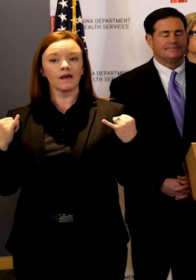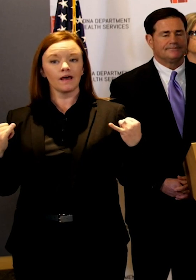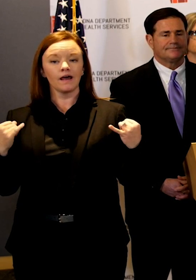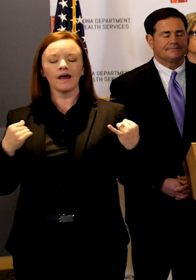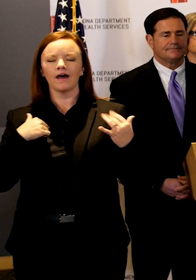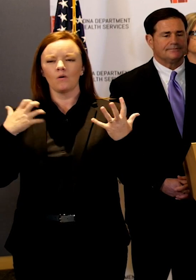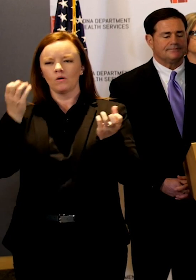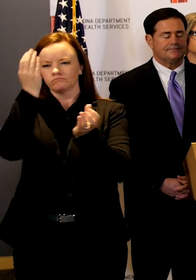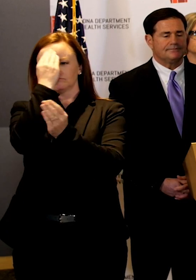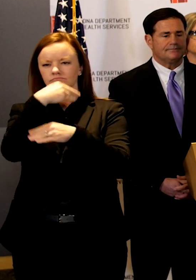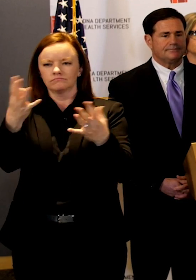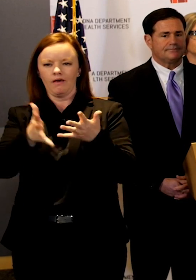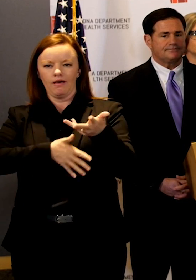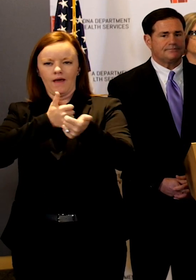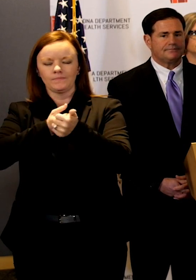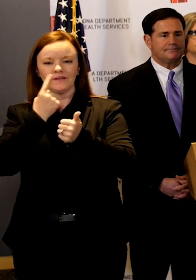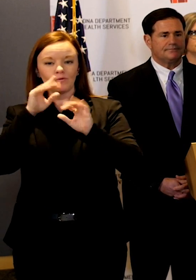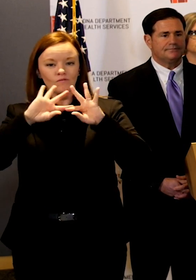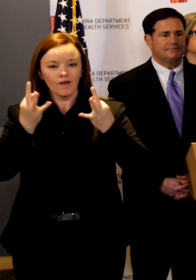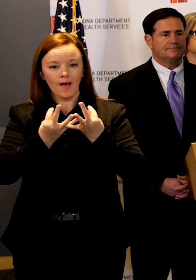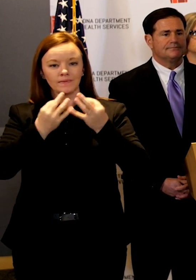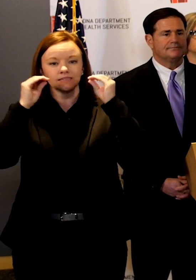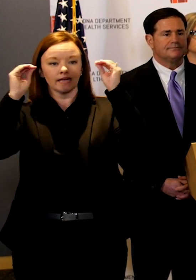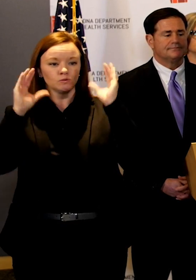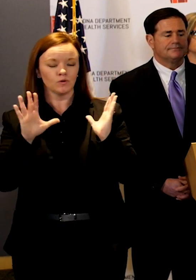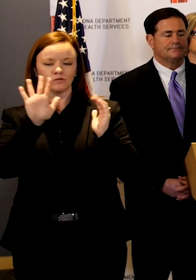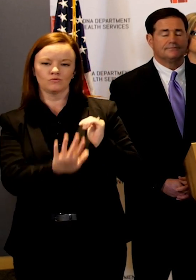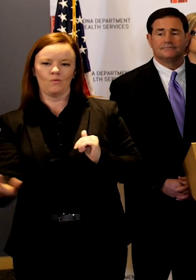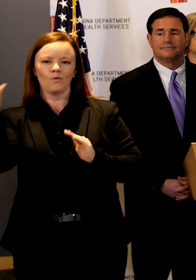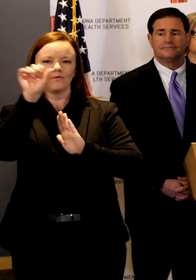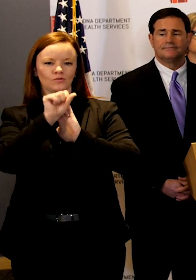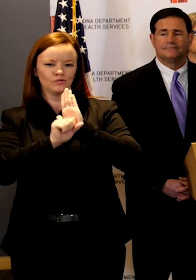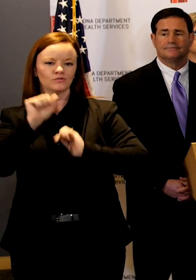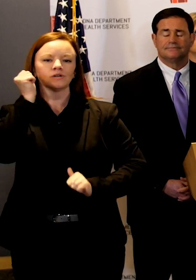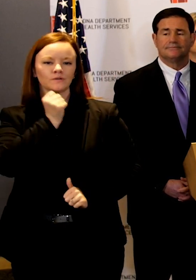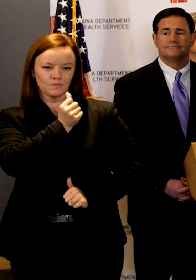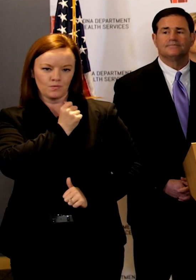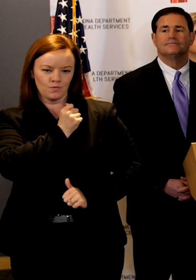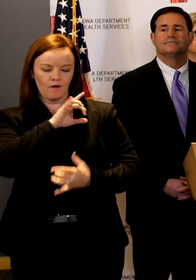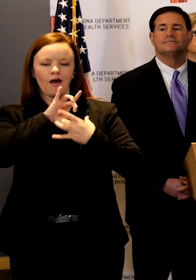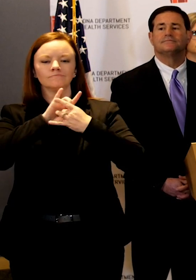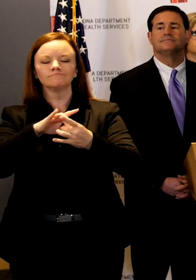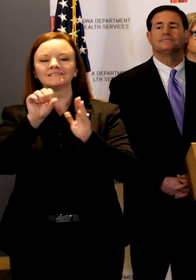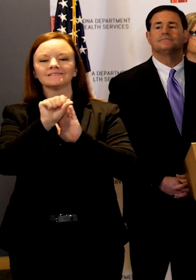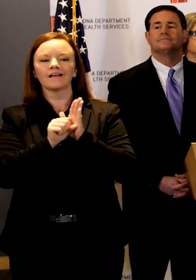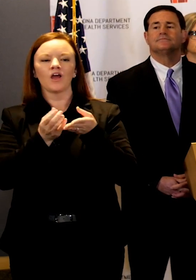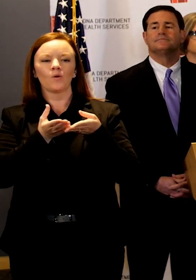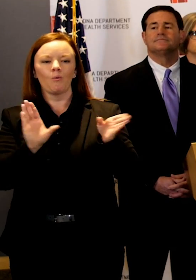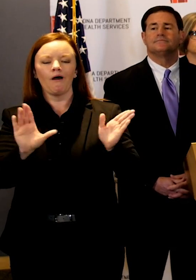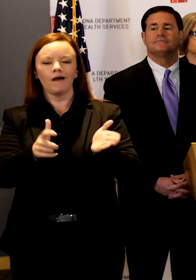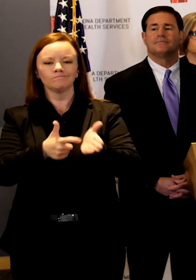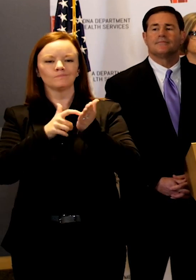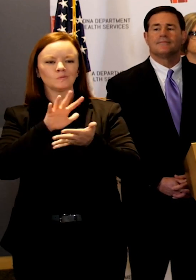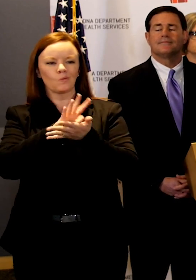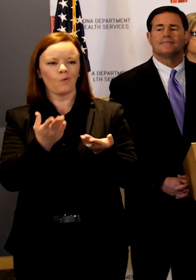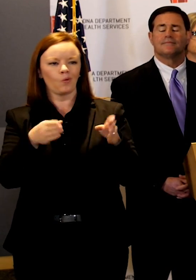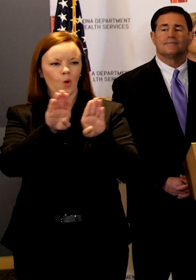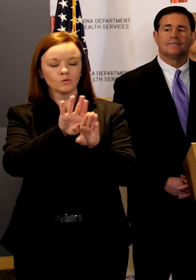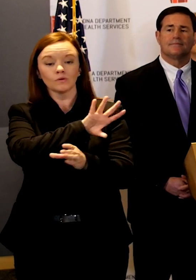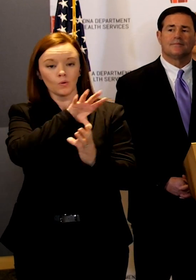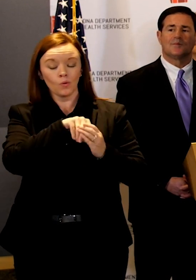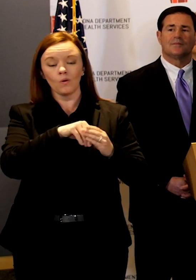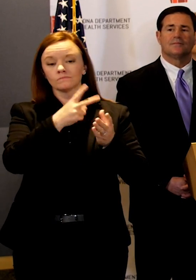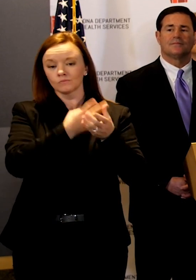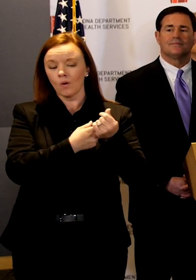an update to families and educators across the state regarding statewide school closures for all public and